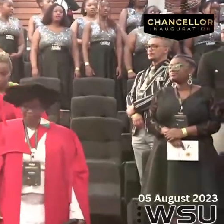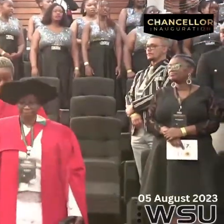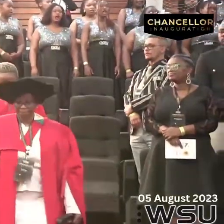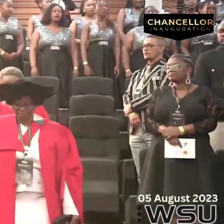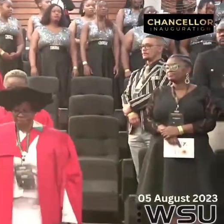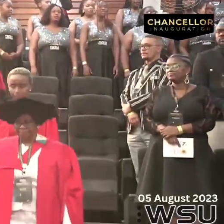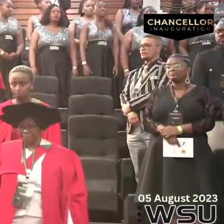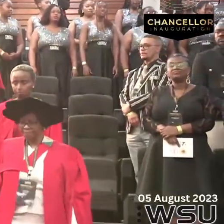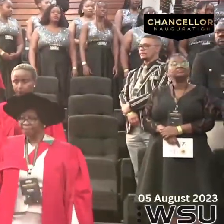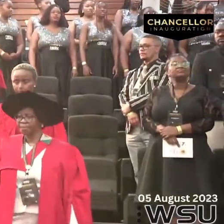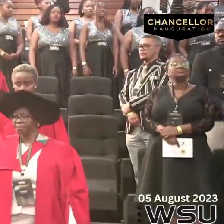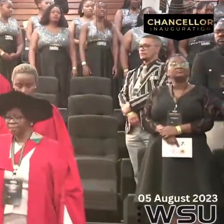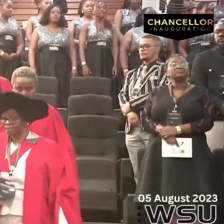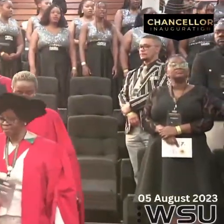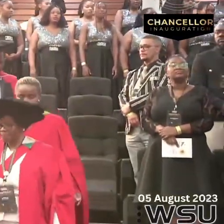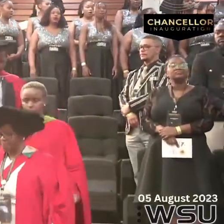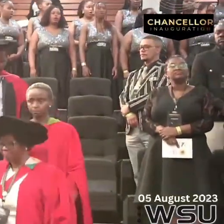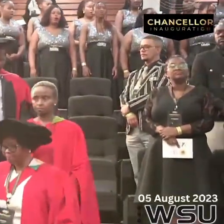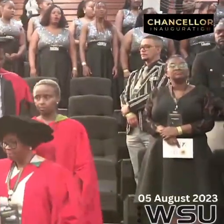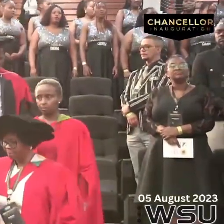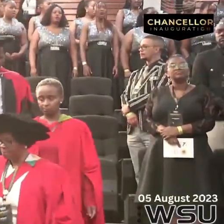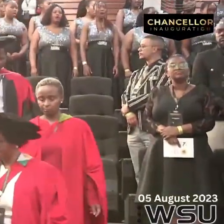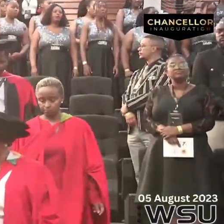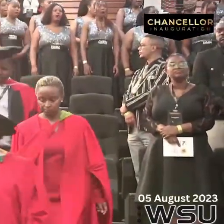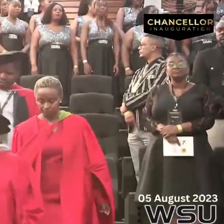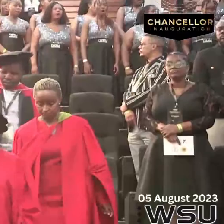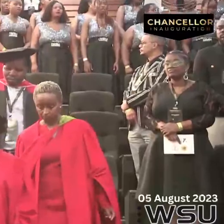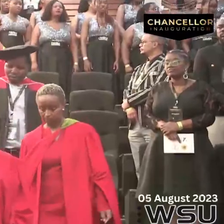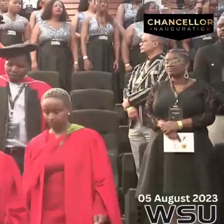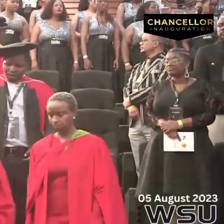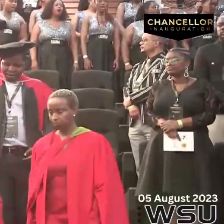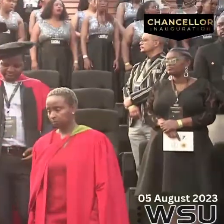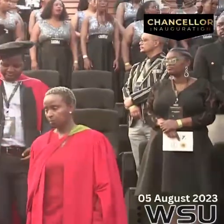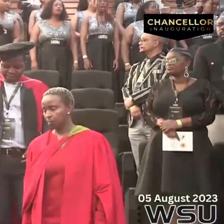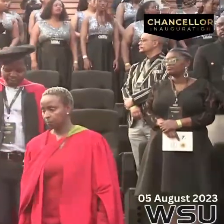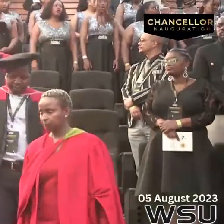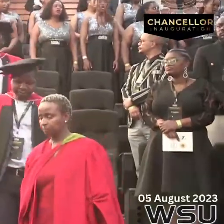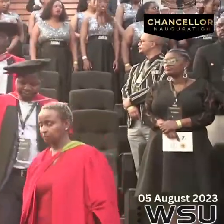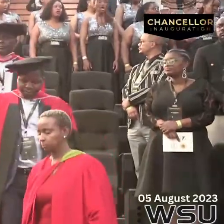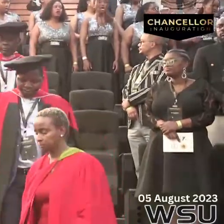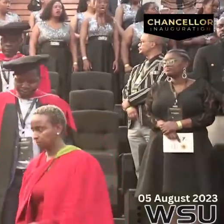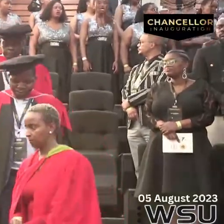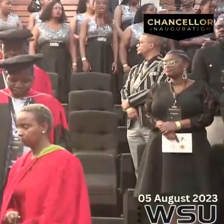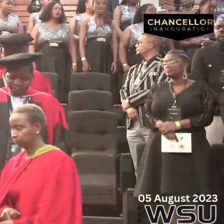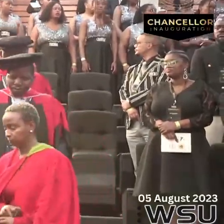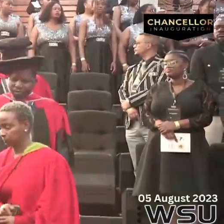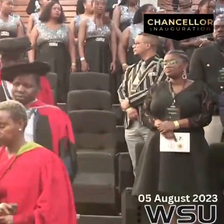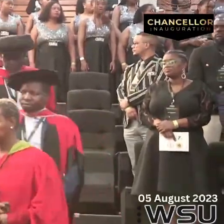Come on,